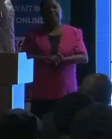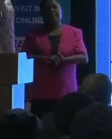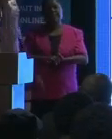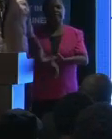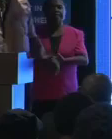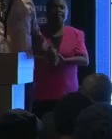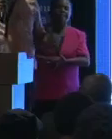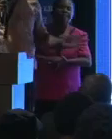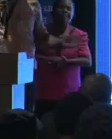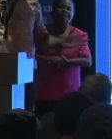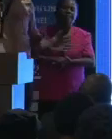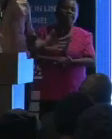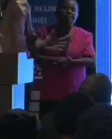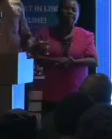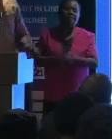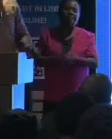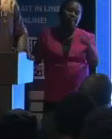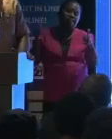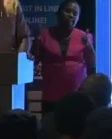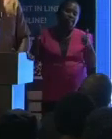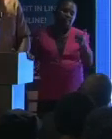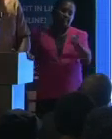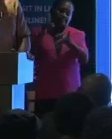that end date is not